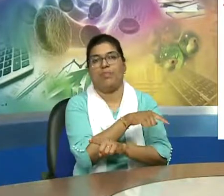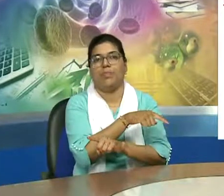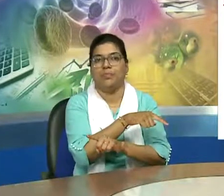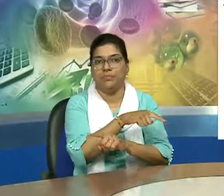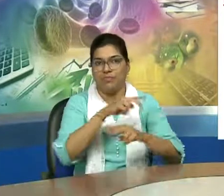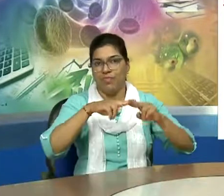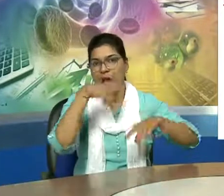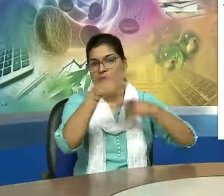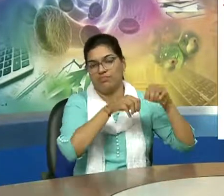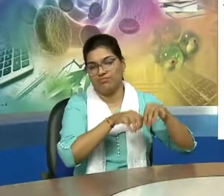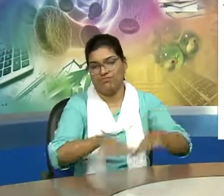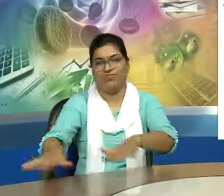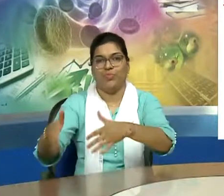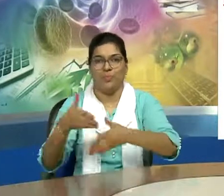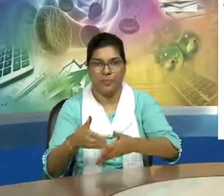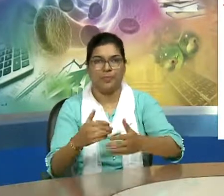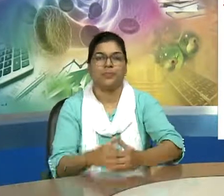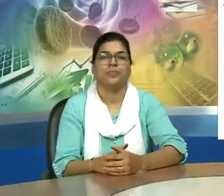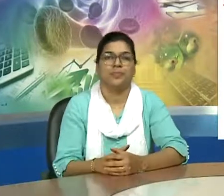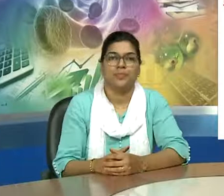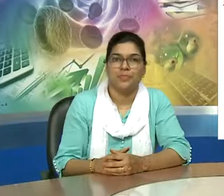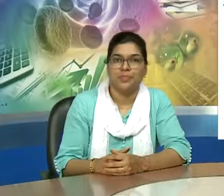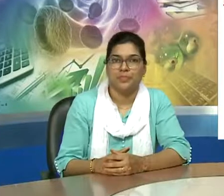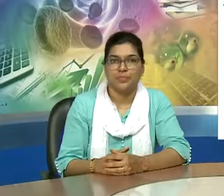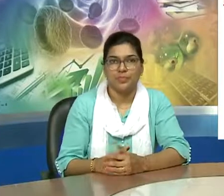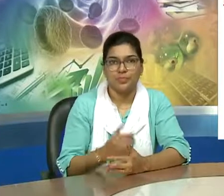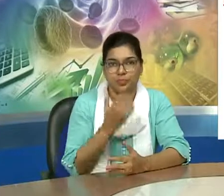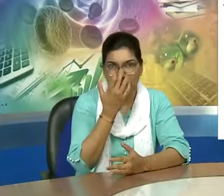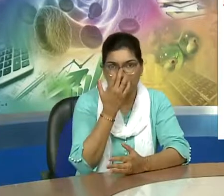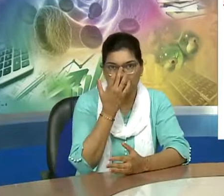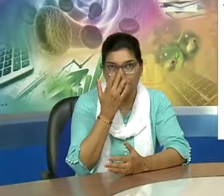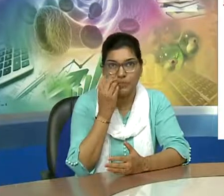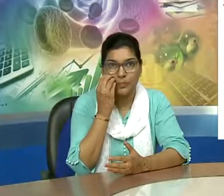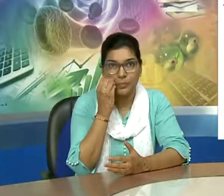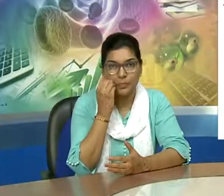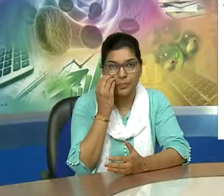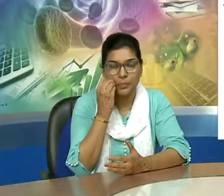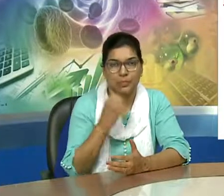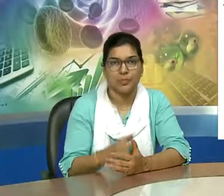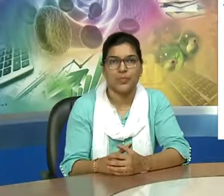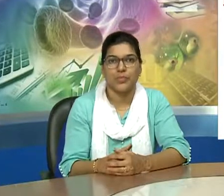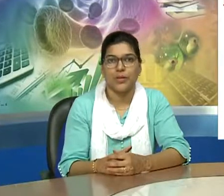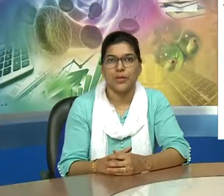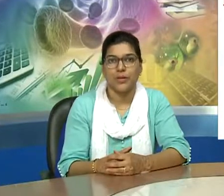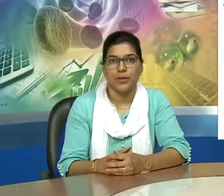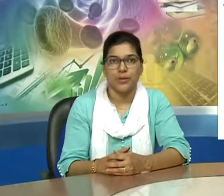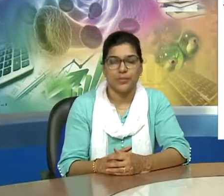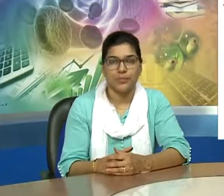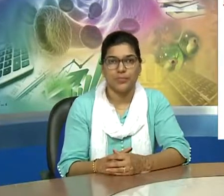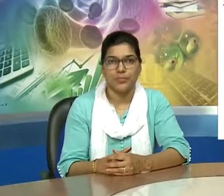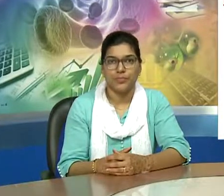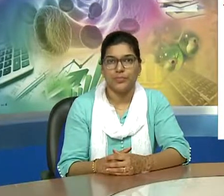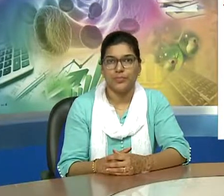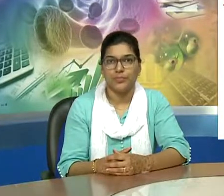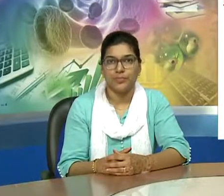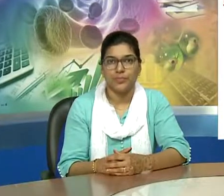the caustic soda and the pesticides and all those releases effluents in the water bodies.